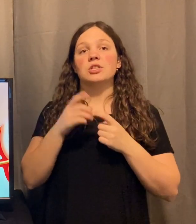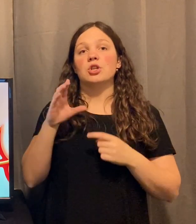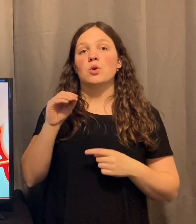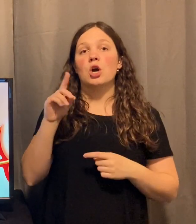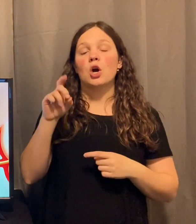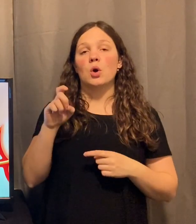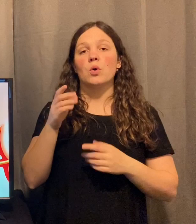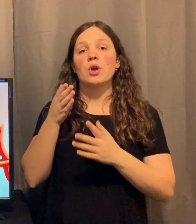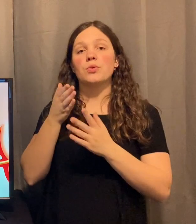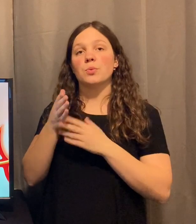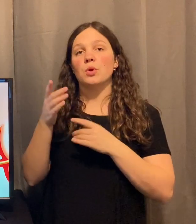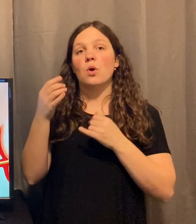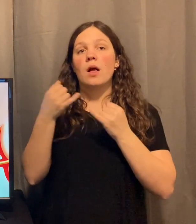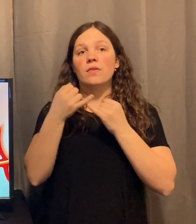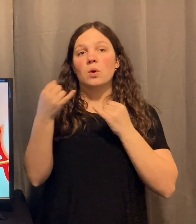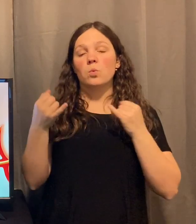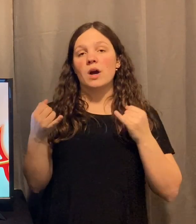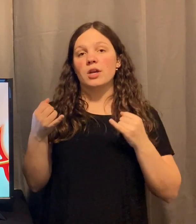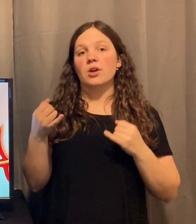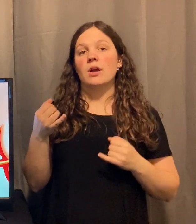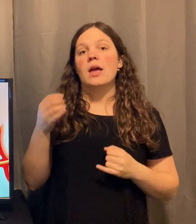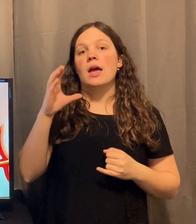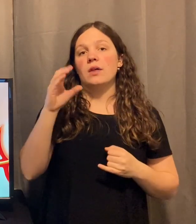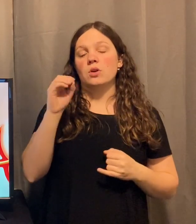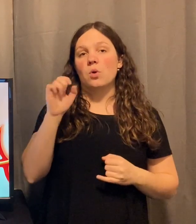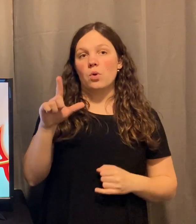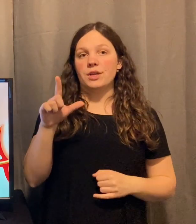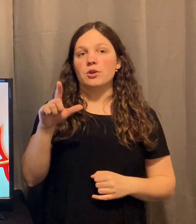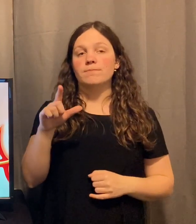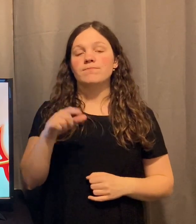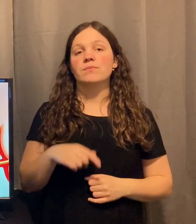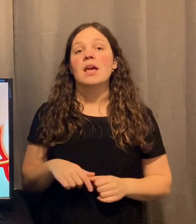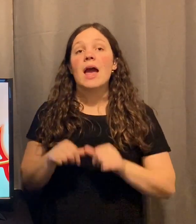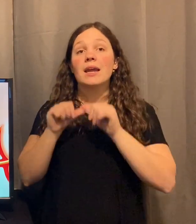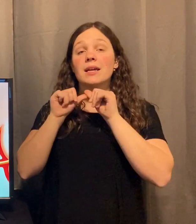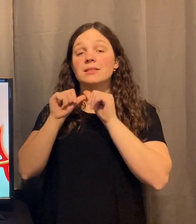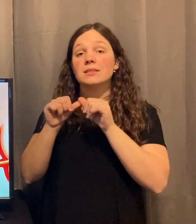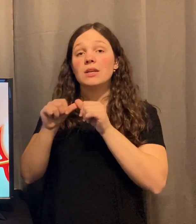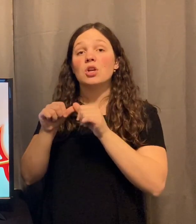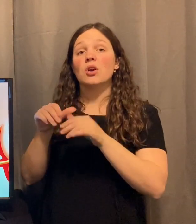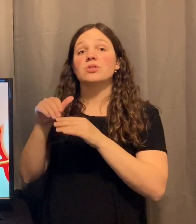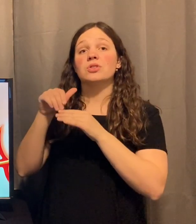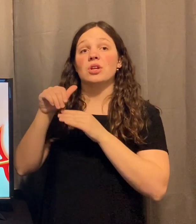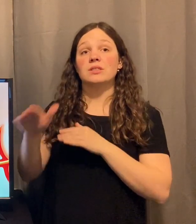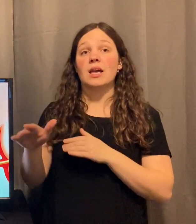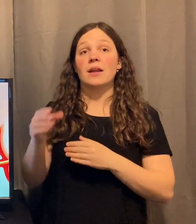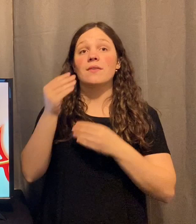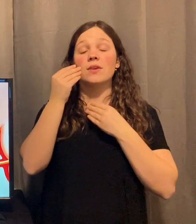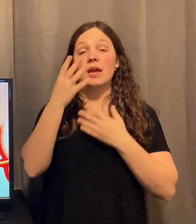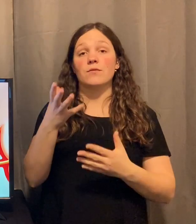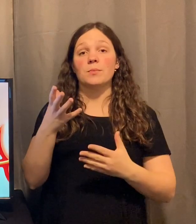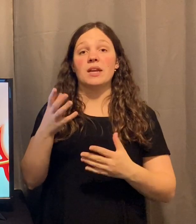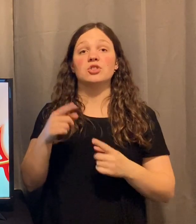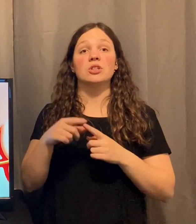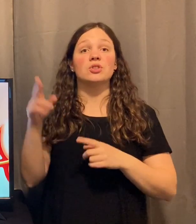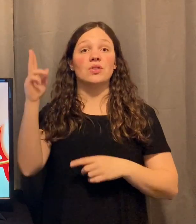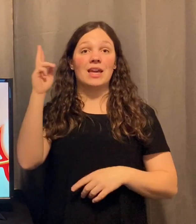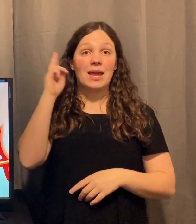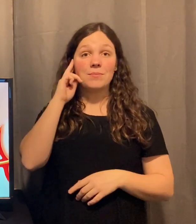digital code through the wire and the coil. And it continues to send the information to the